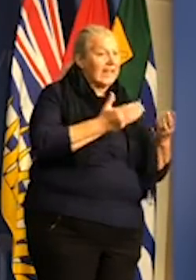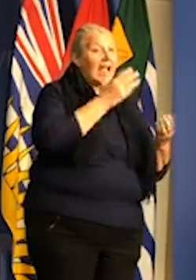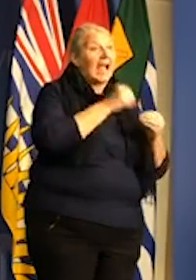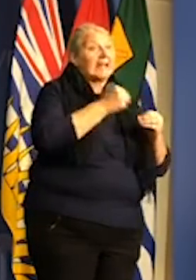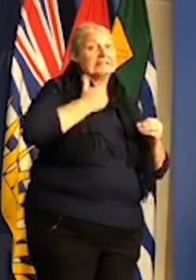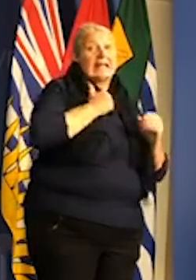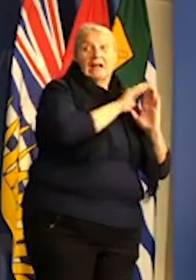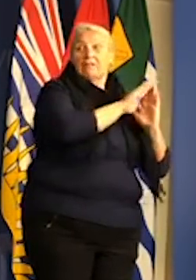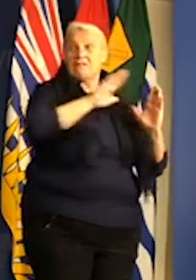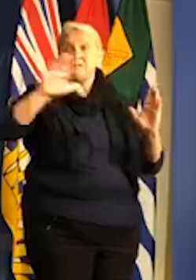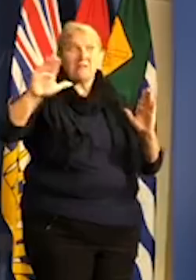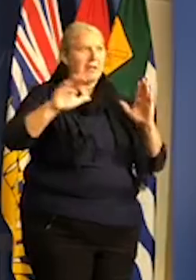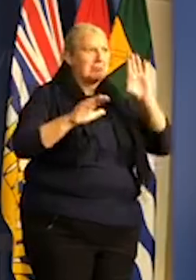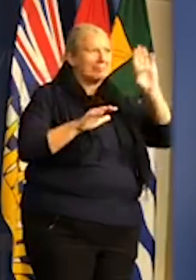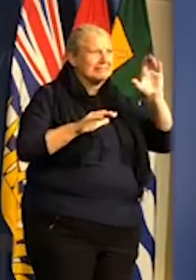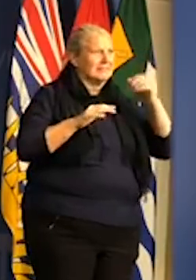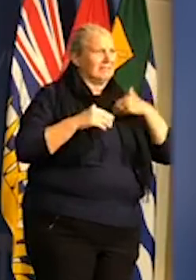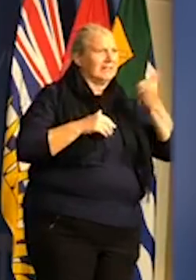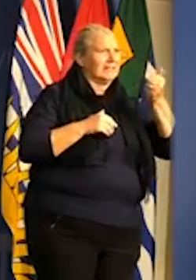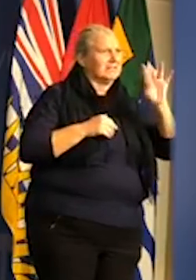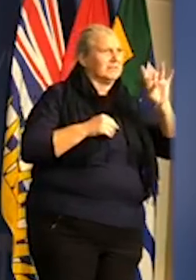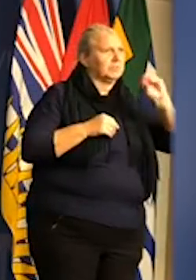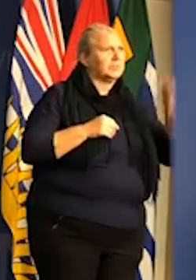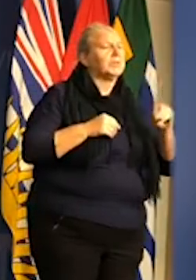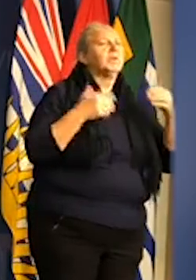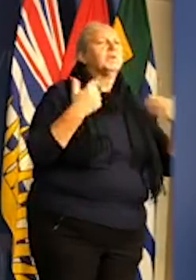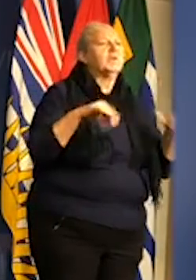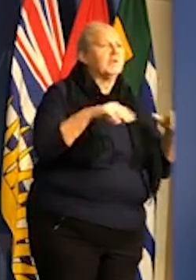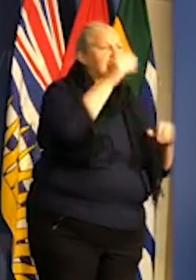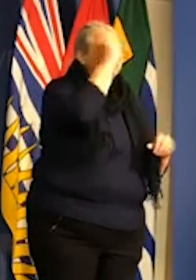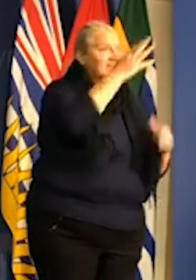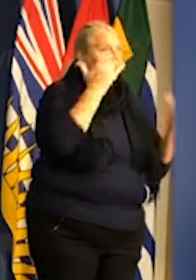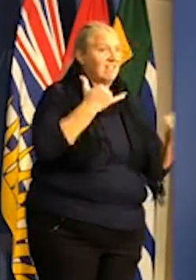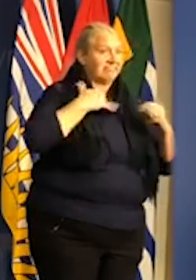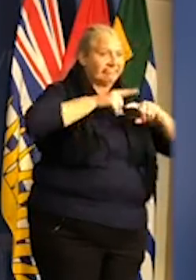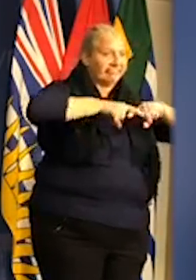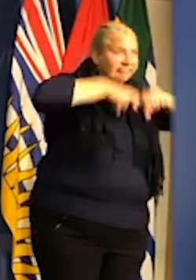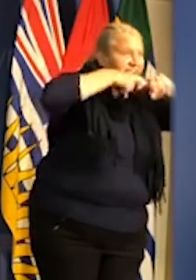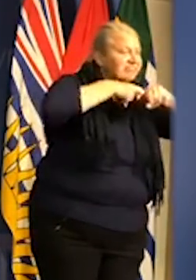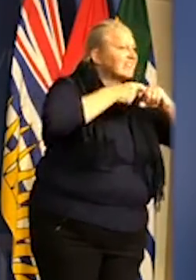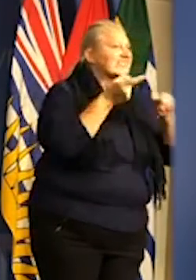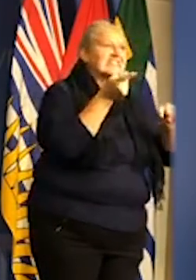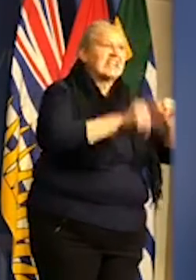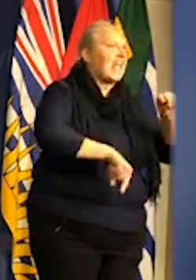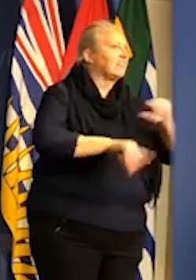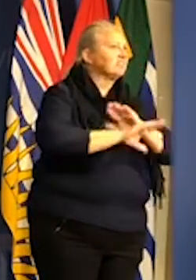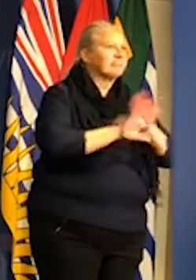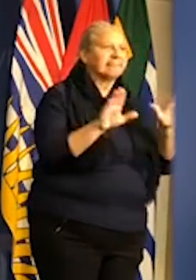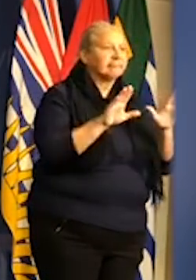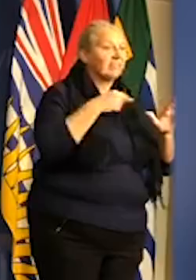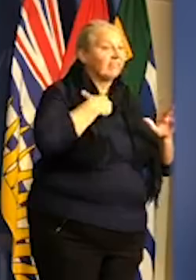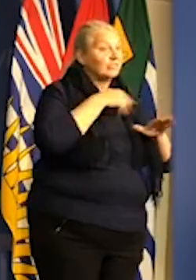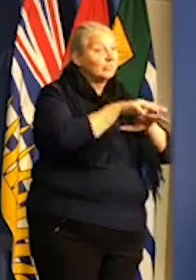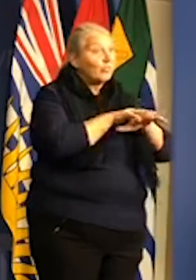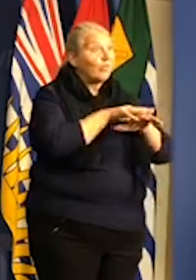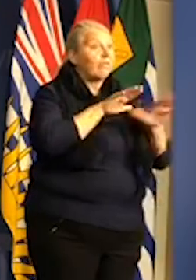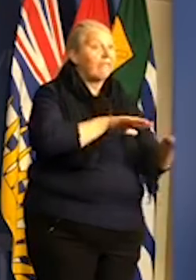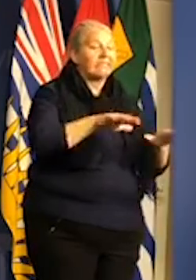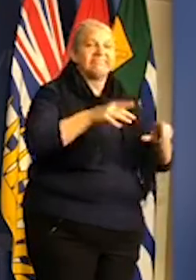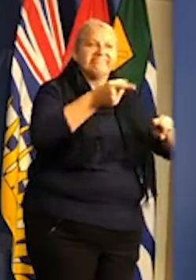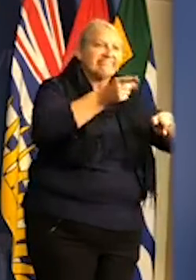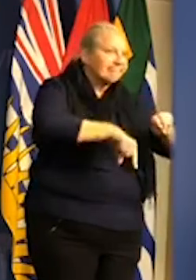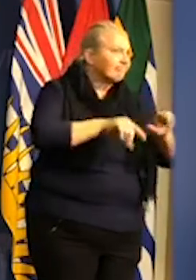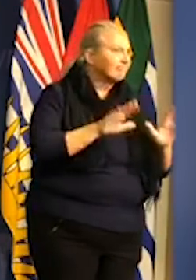in the entire country. That is why we cannot rest, we cannot slow down. That is why we need to keep